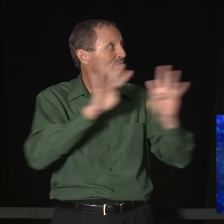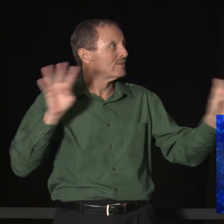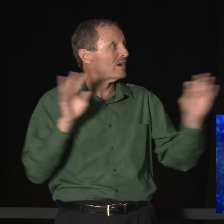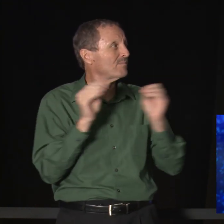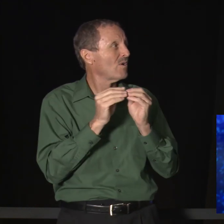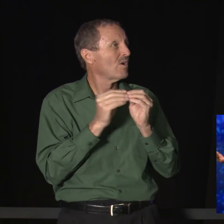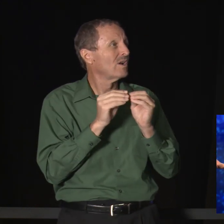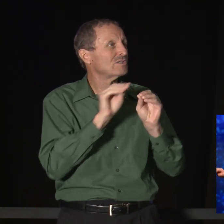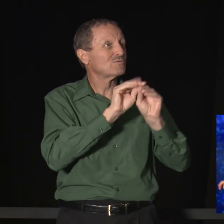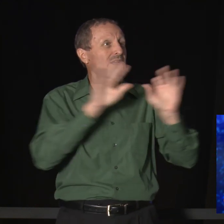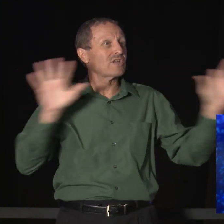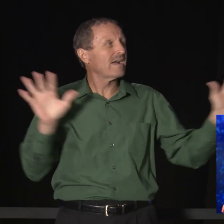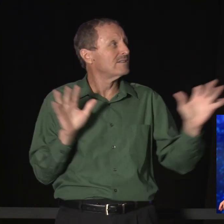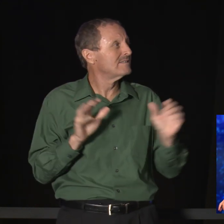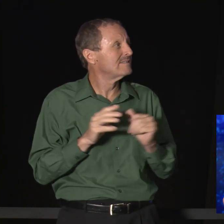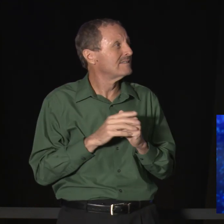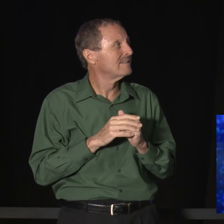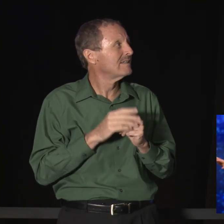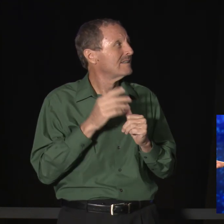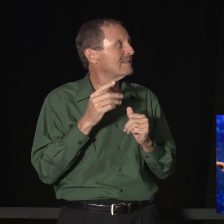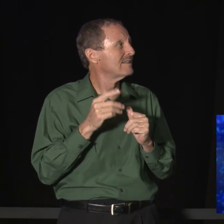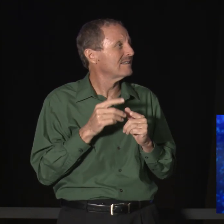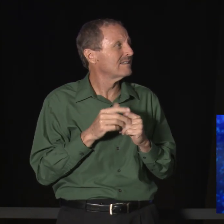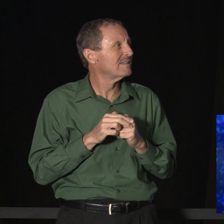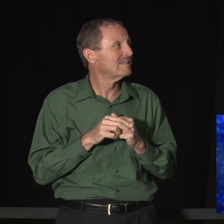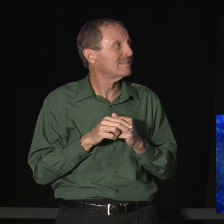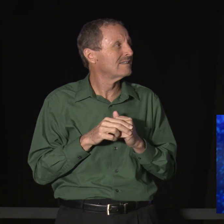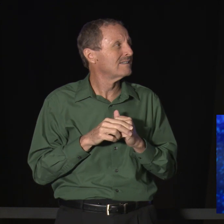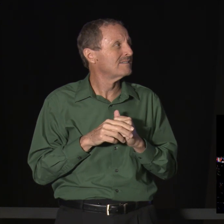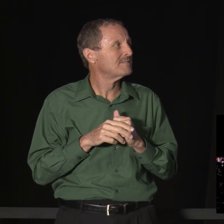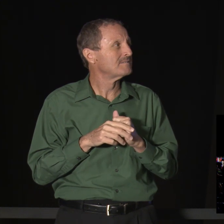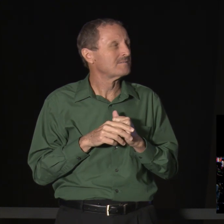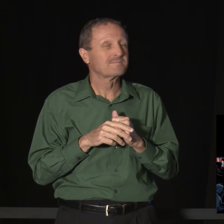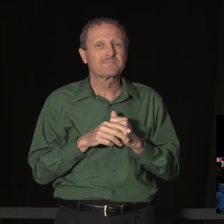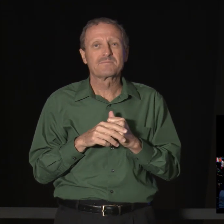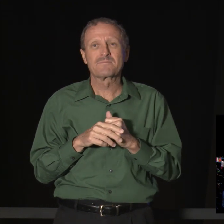stretch out. Prayer leaders, you probably need to go left and right just a little bit more.